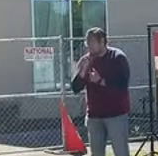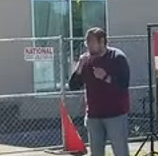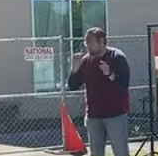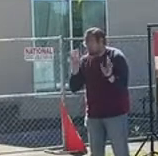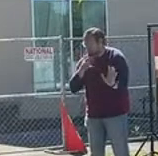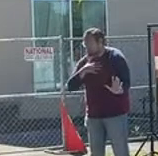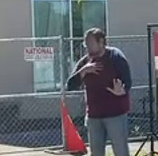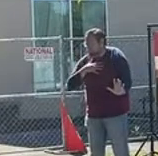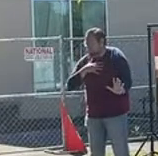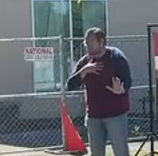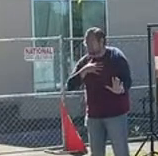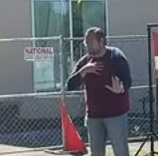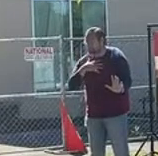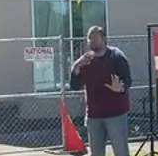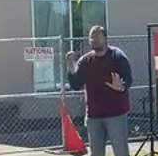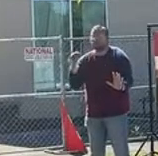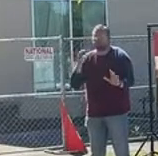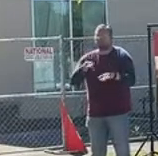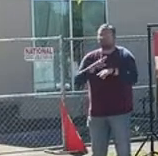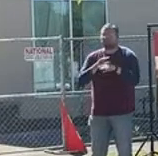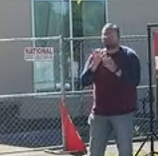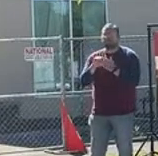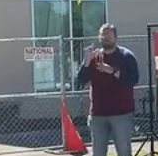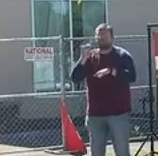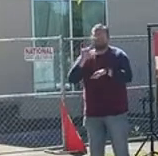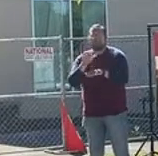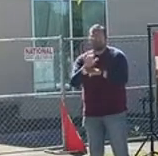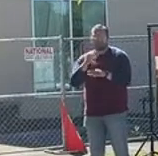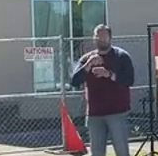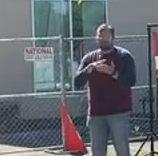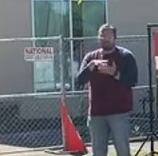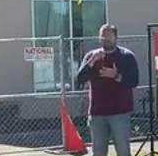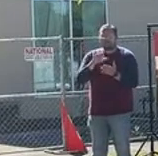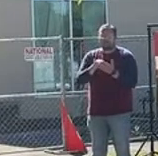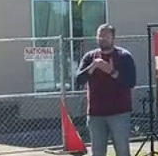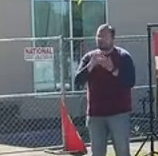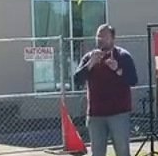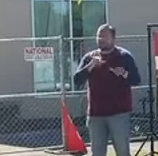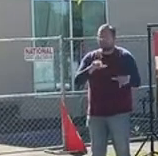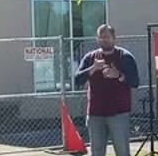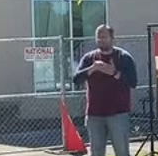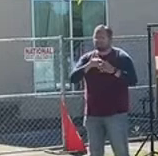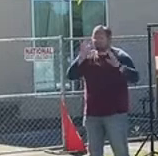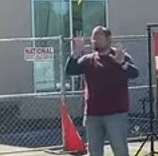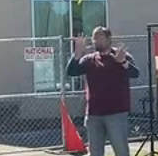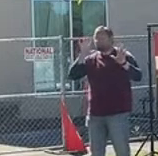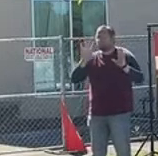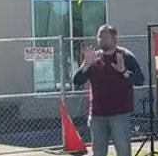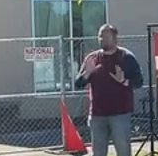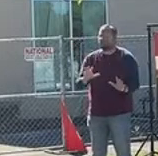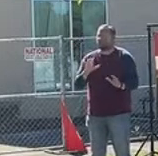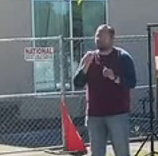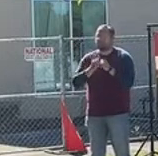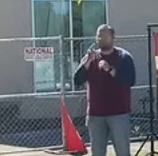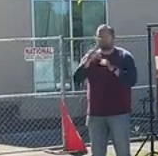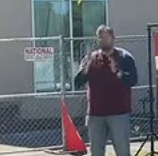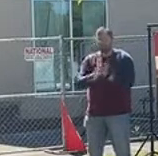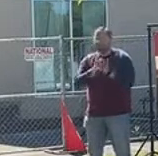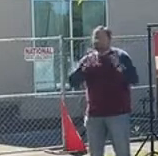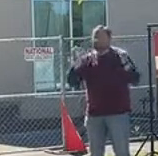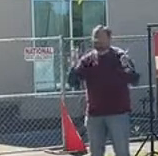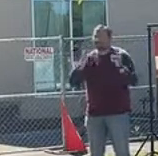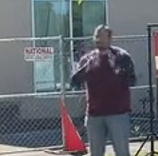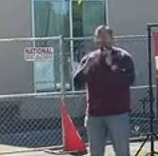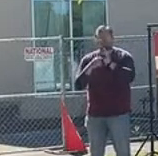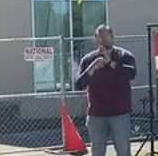work? And, of course, later that night, learning the results was fantastic, and everybody was celebrating. And it really shows